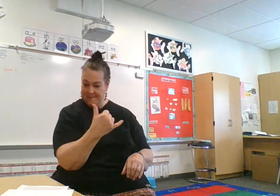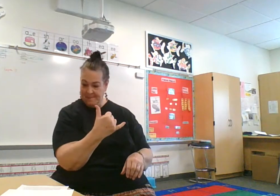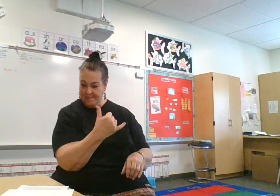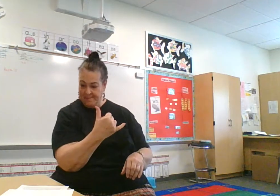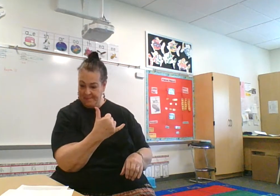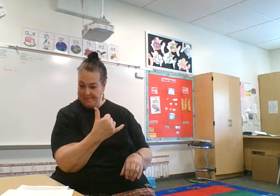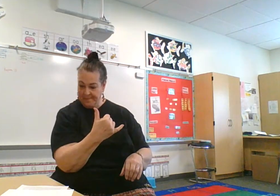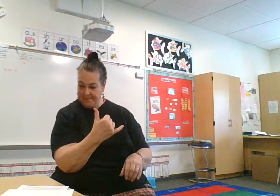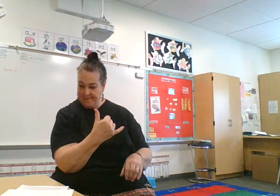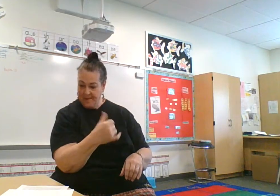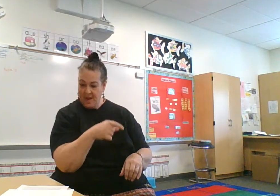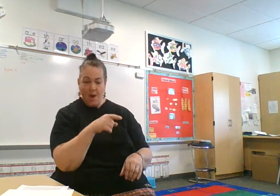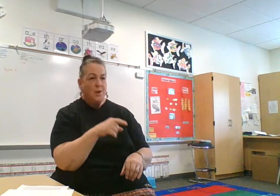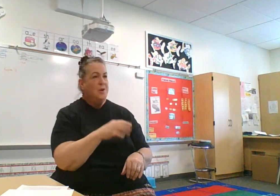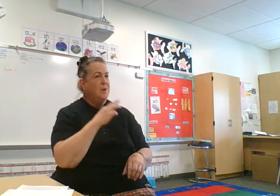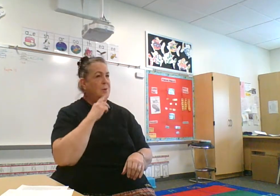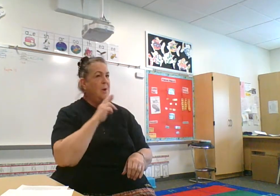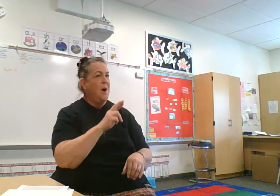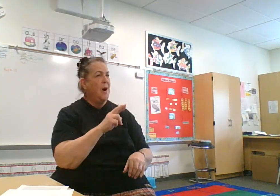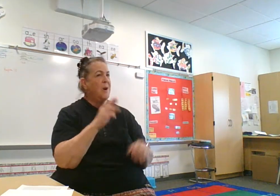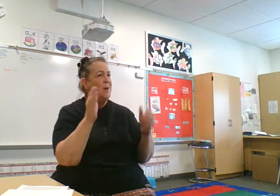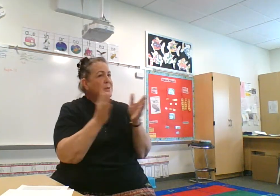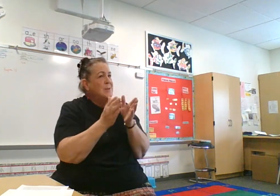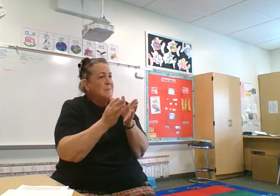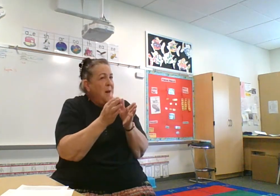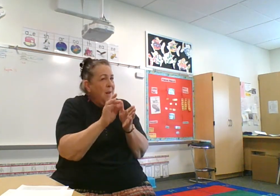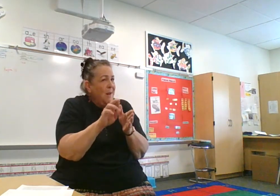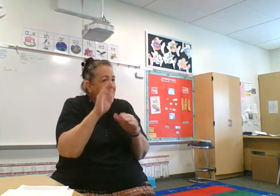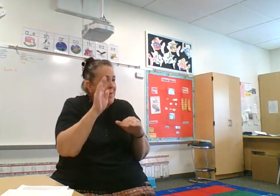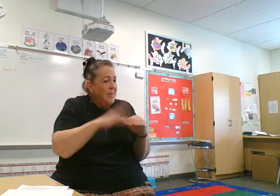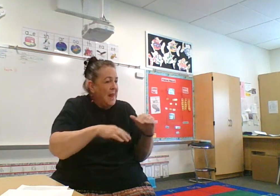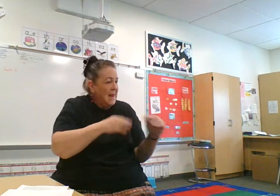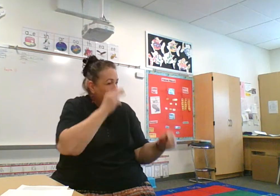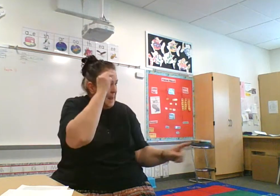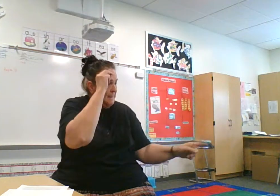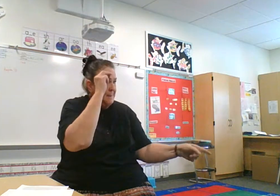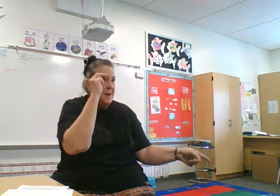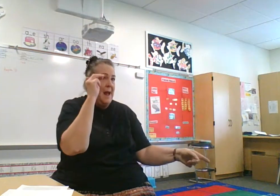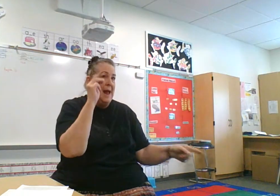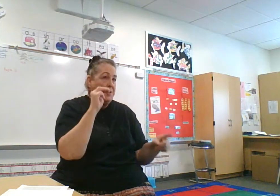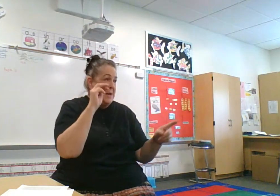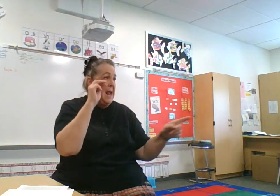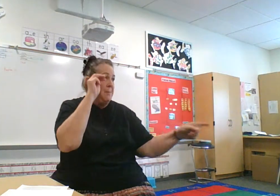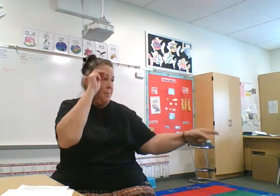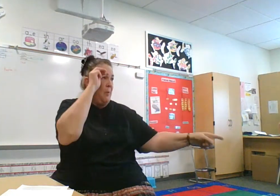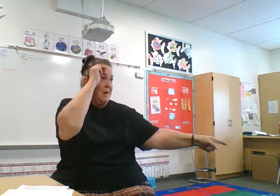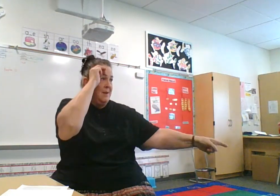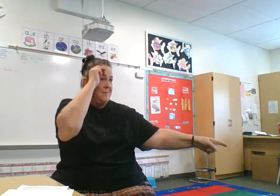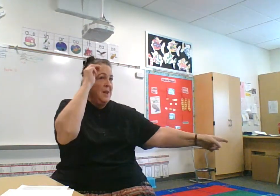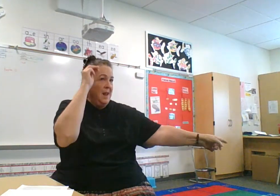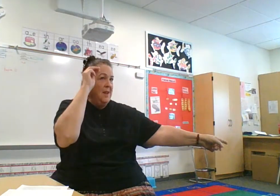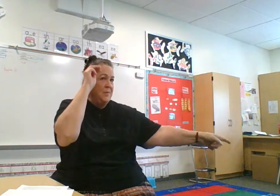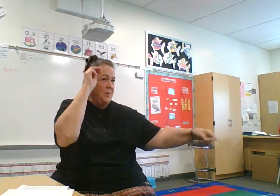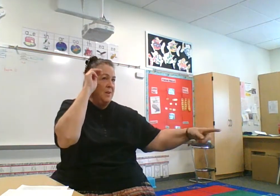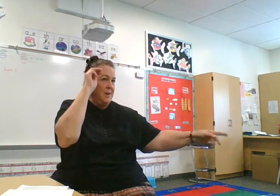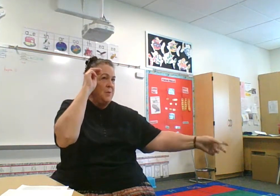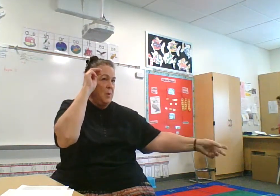Mm-hmm. You are smaller than him. And you can point, if you want to